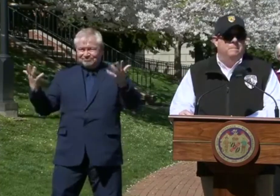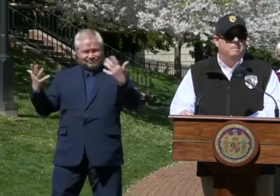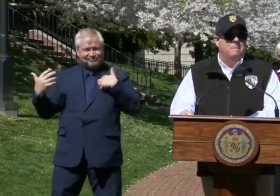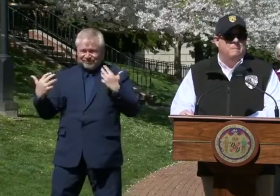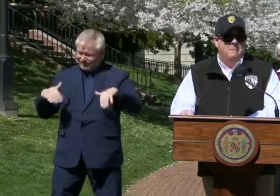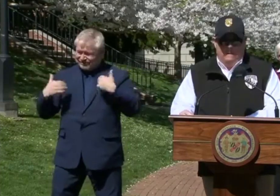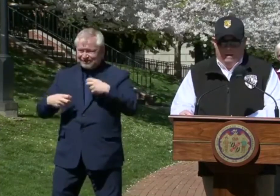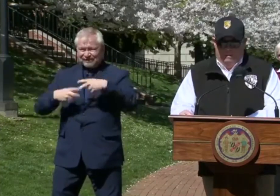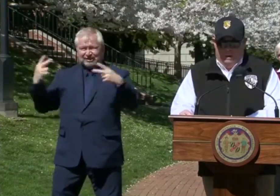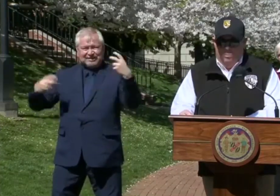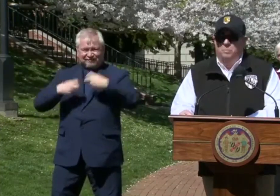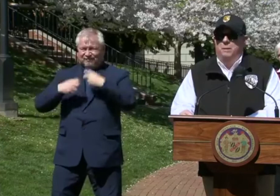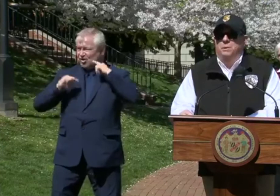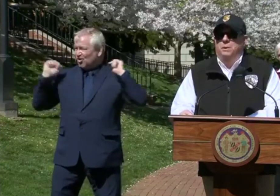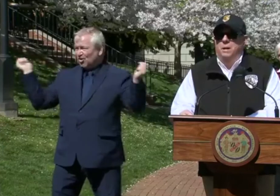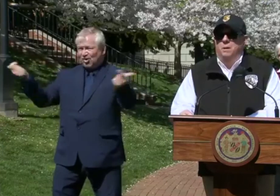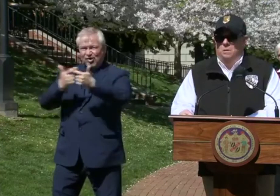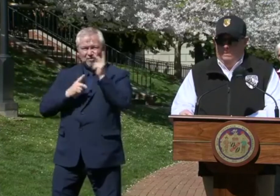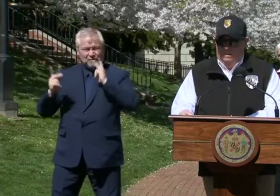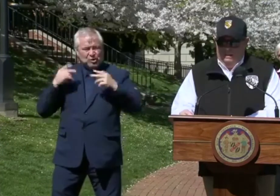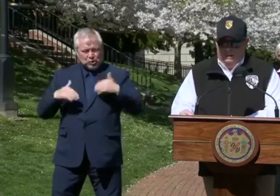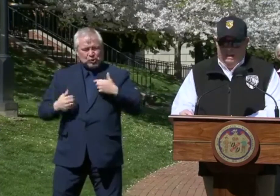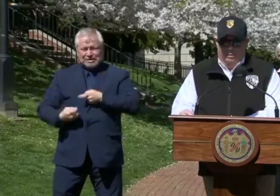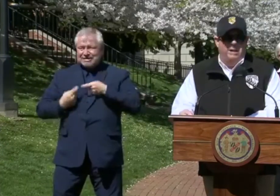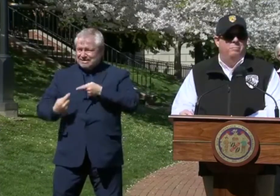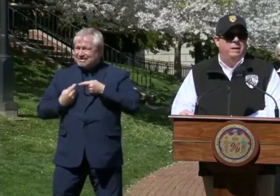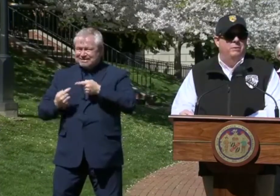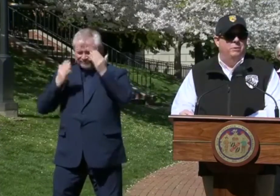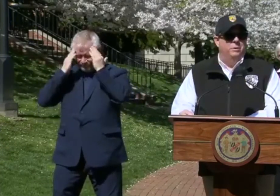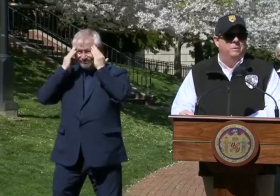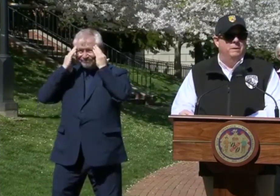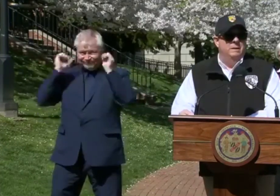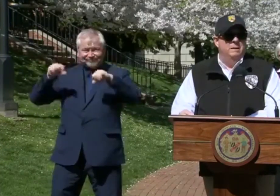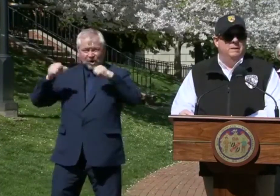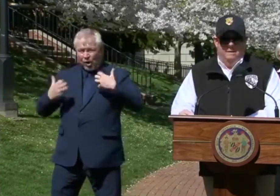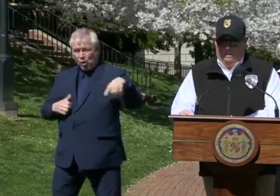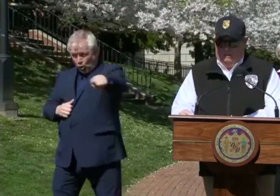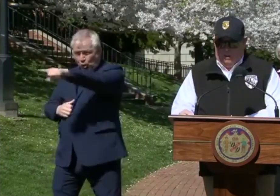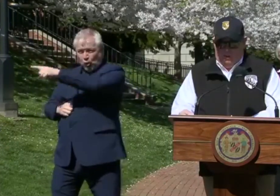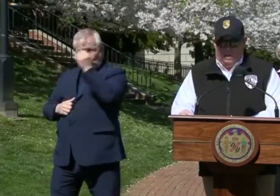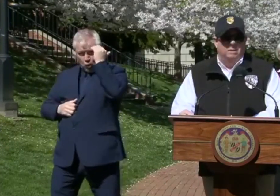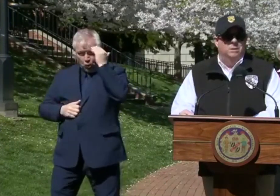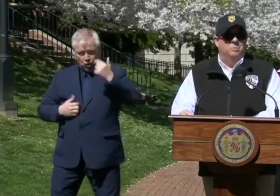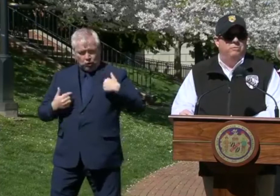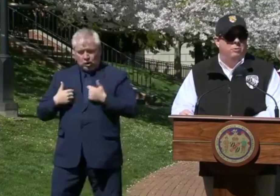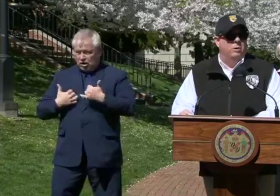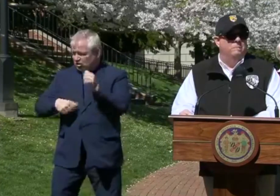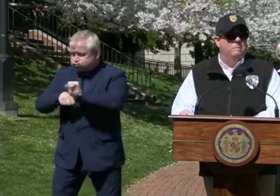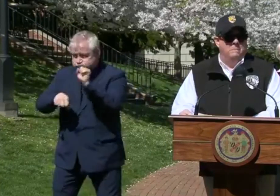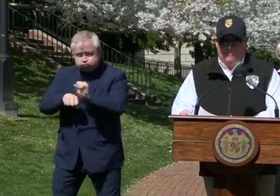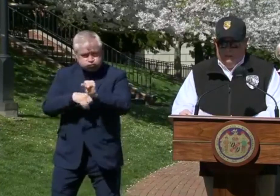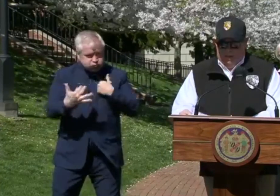state. But I want people to know that we have been through difficult challenges